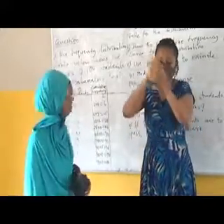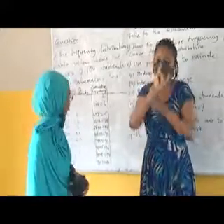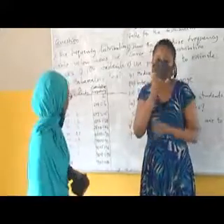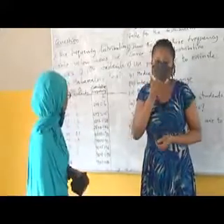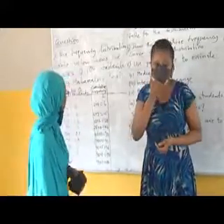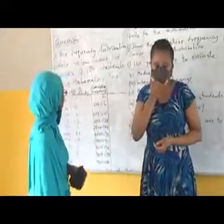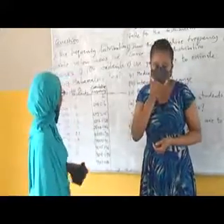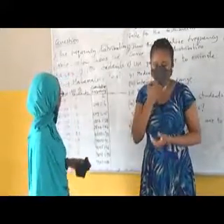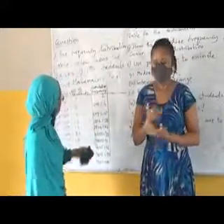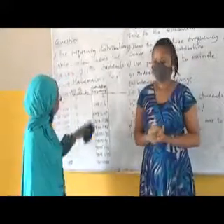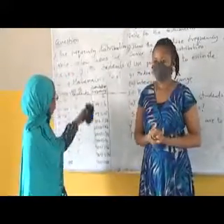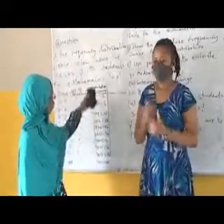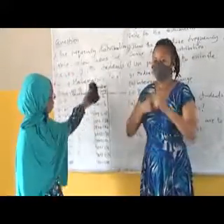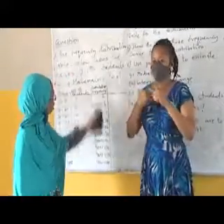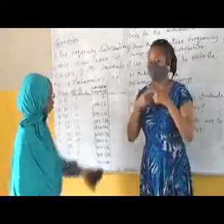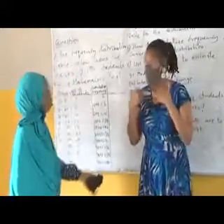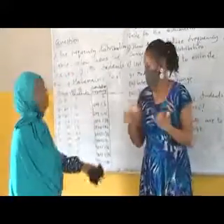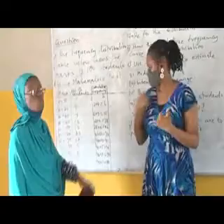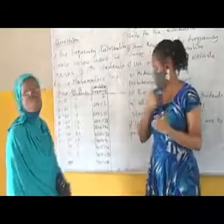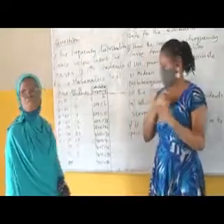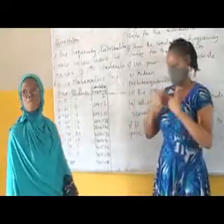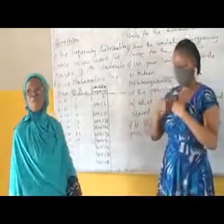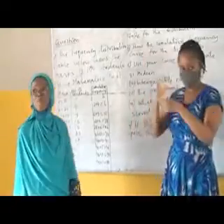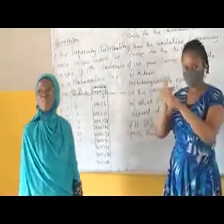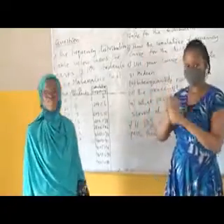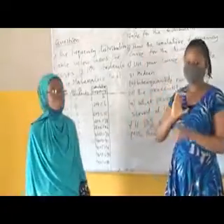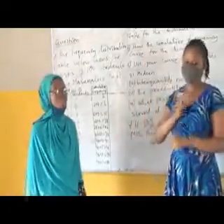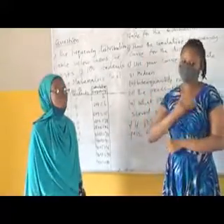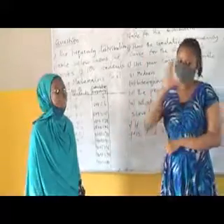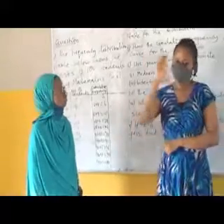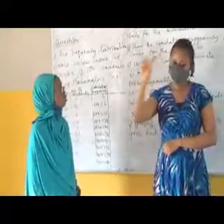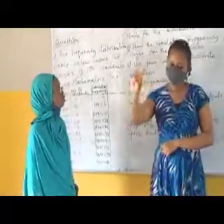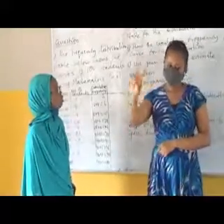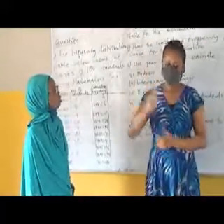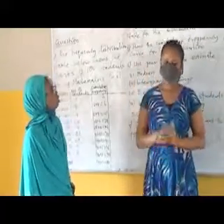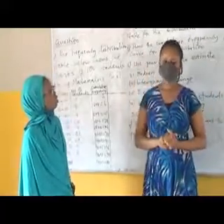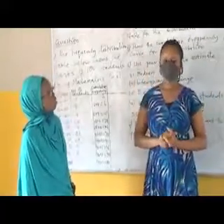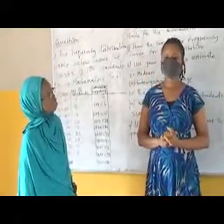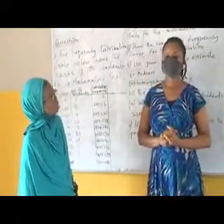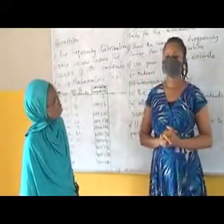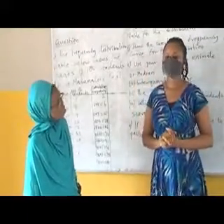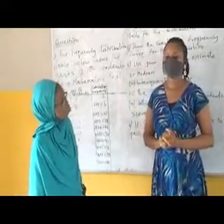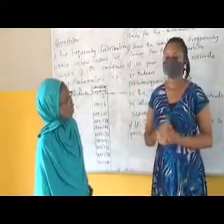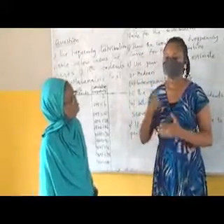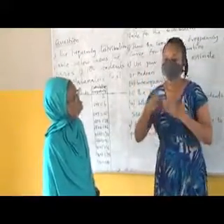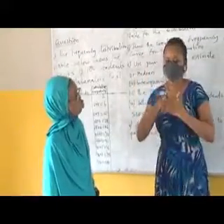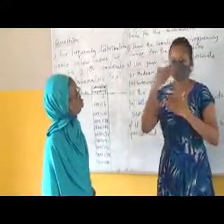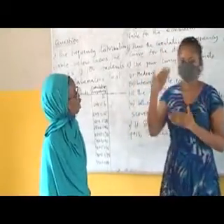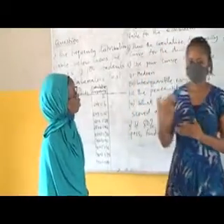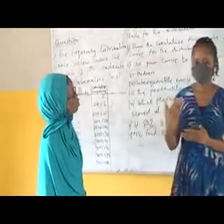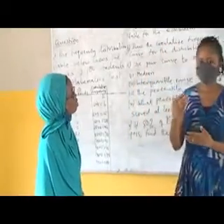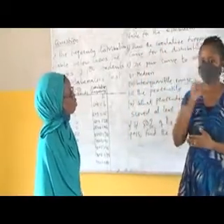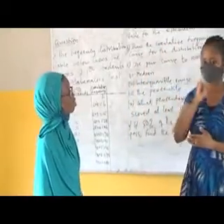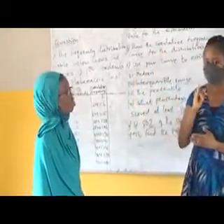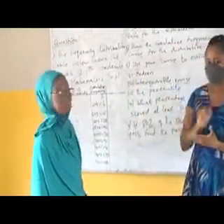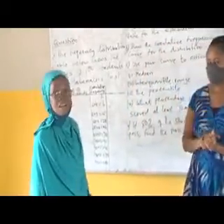wrong. Then now we've gotten our cumulative frequencies. The next thing we are going to look